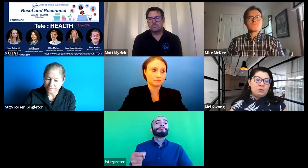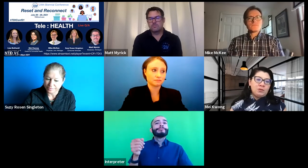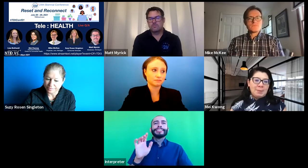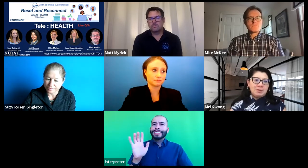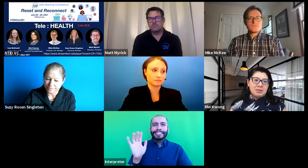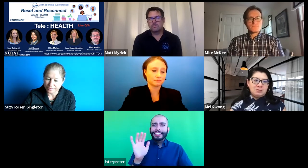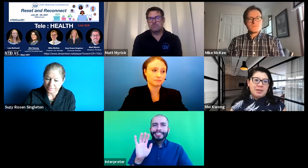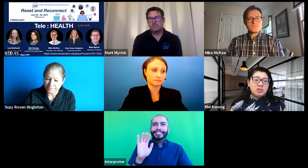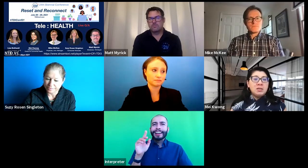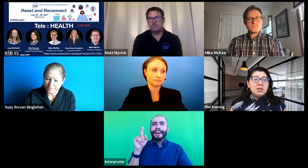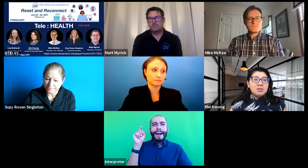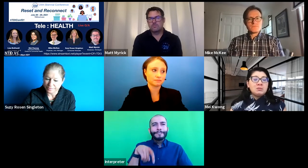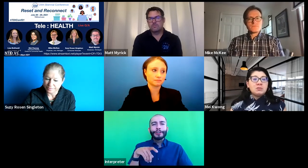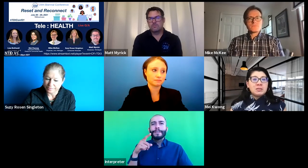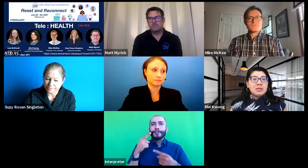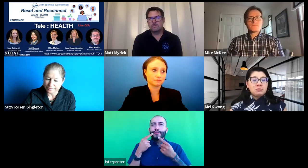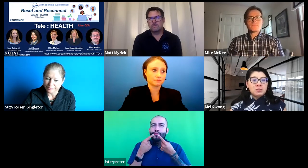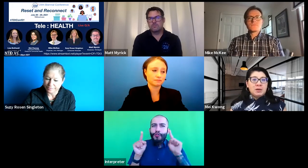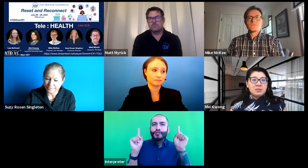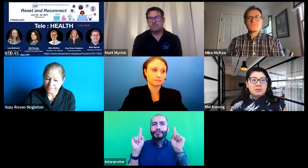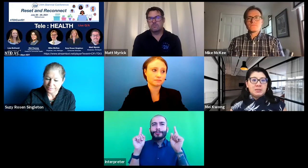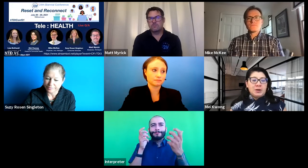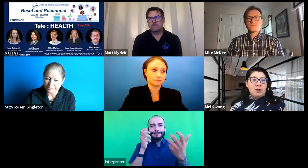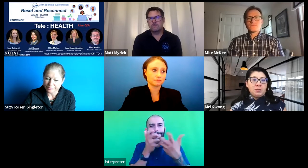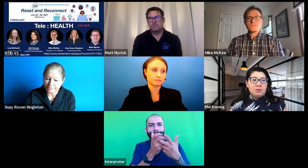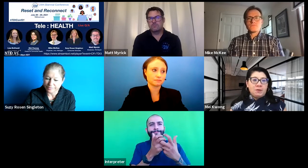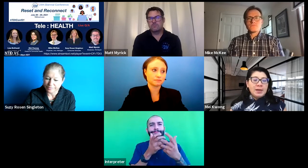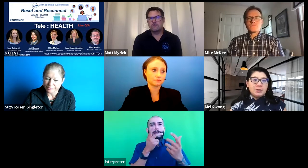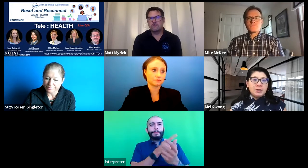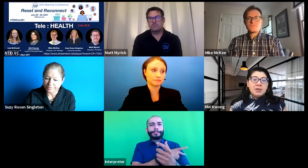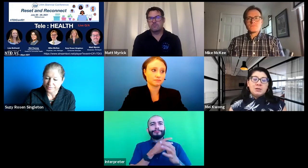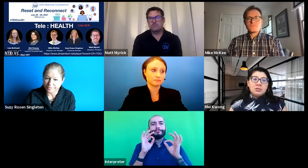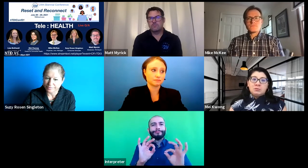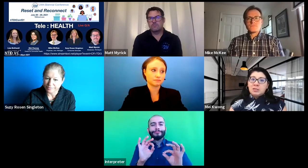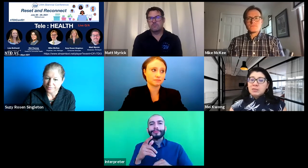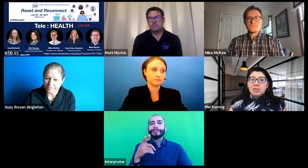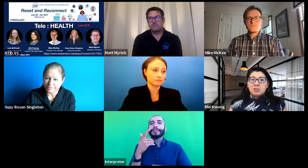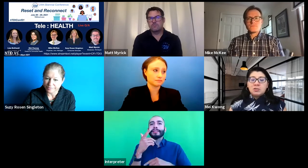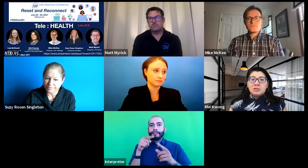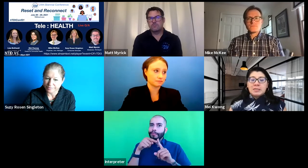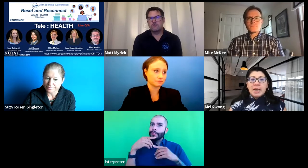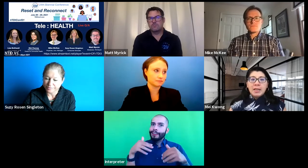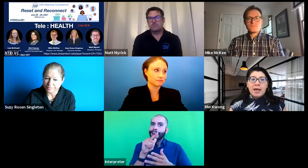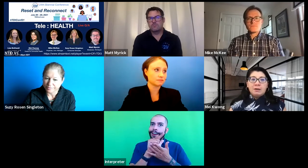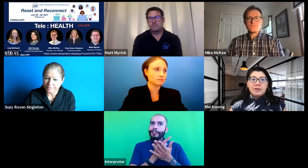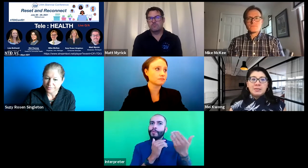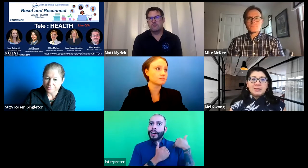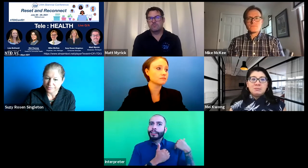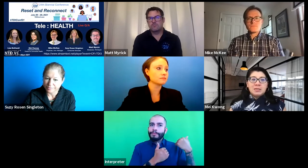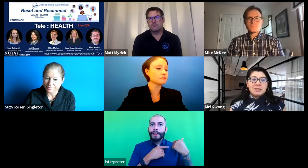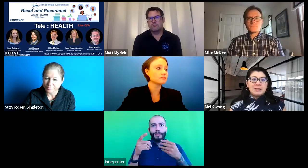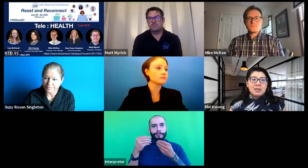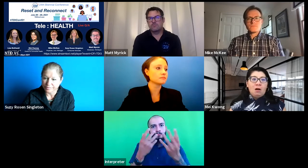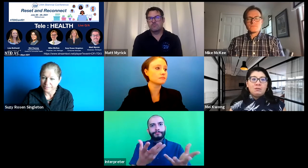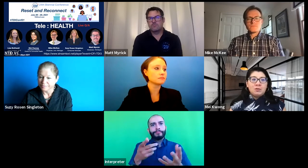work for that particular patient. So there's the legal responsibility there on the provider. So just because you're using telehealth, it doesn't